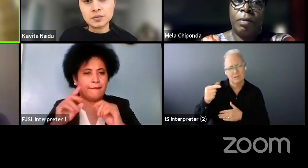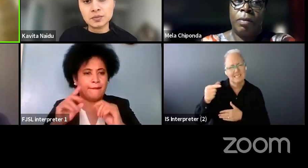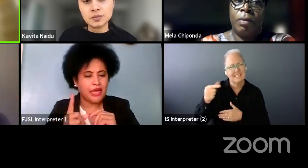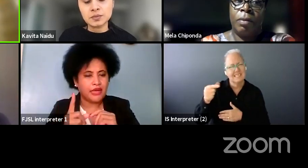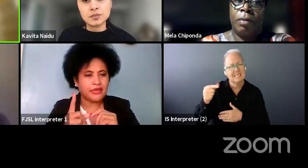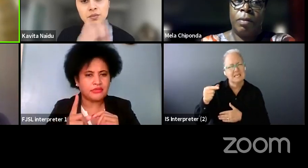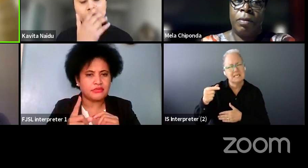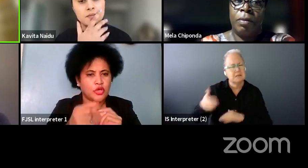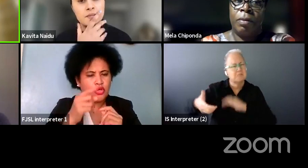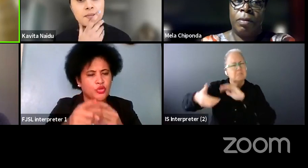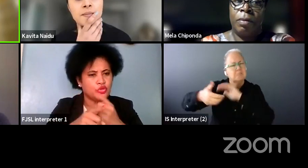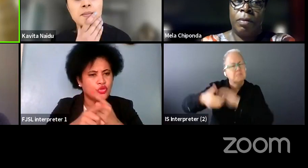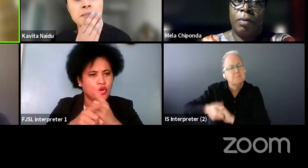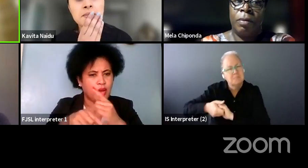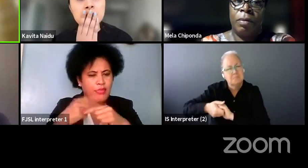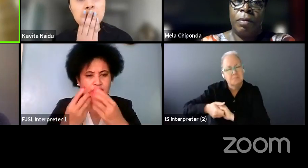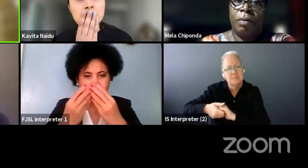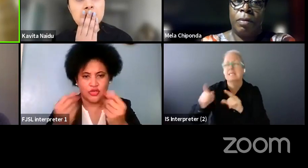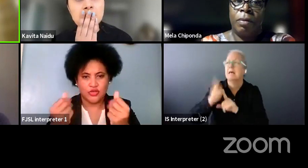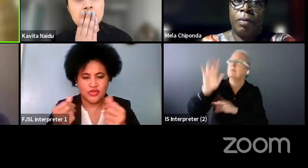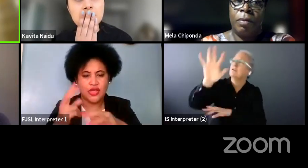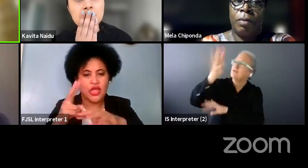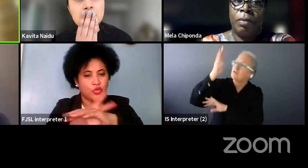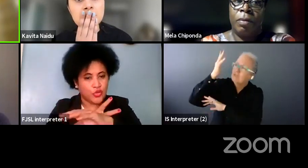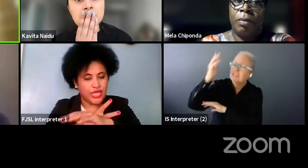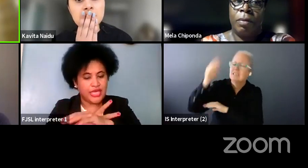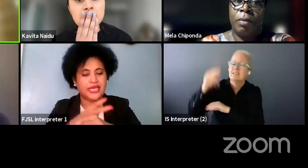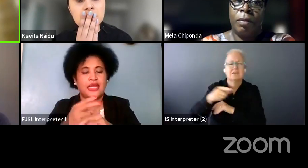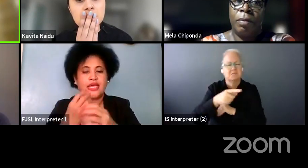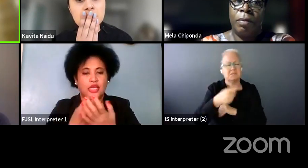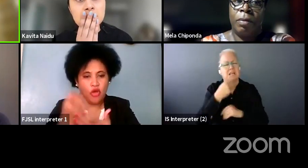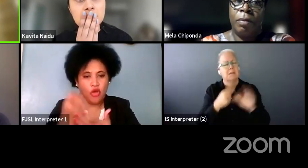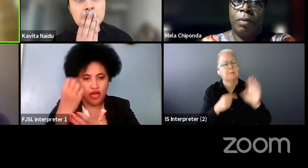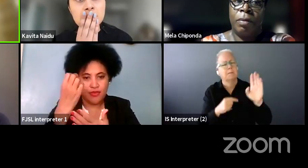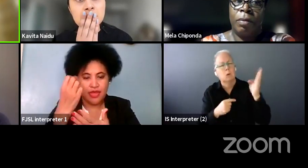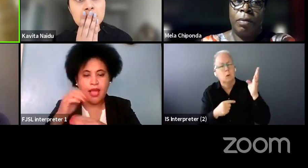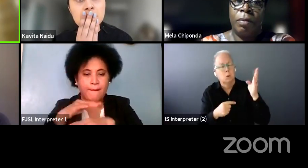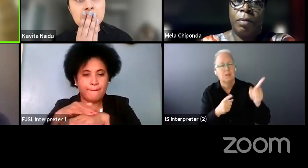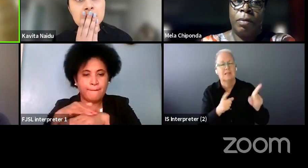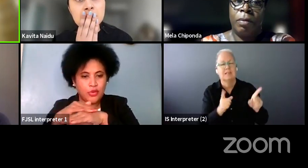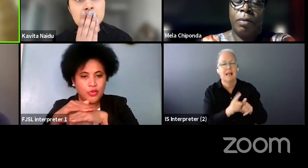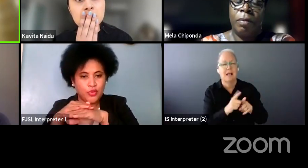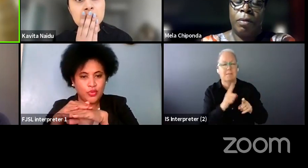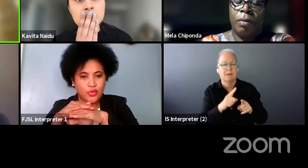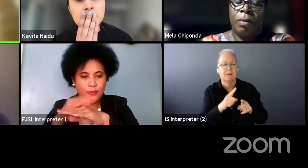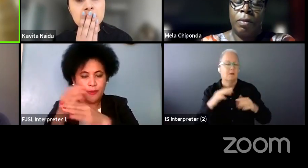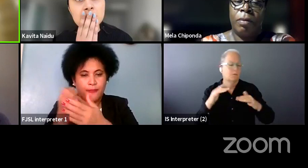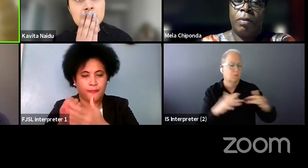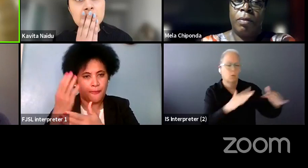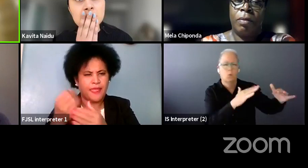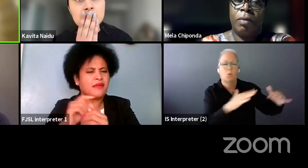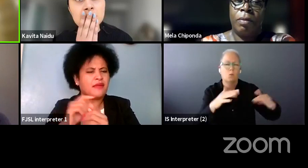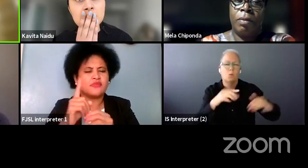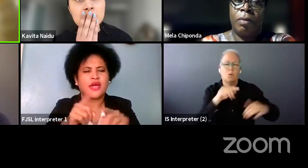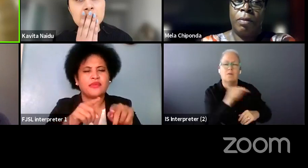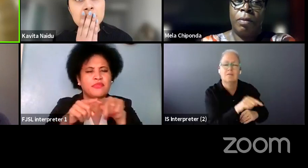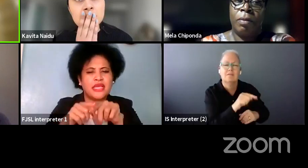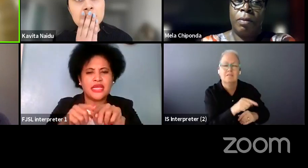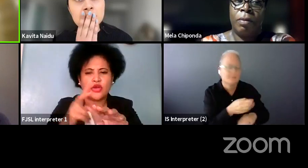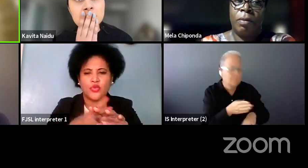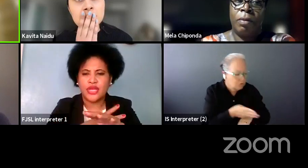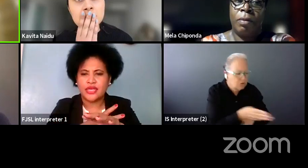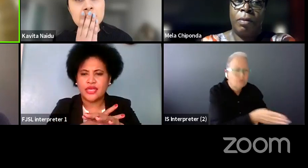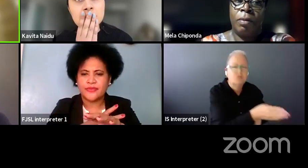talked about the green economies, blue economies. So what is this Green New Deal, and will it serve global